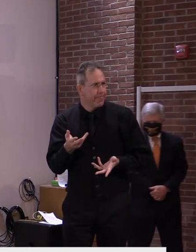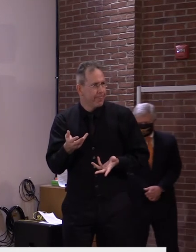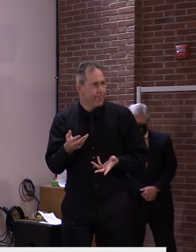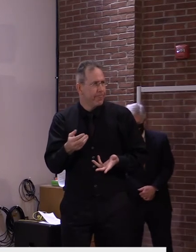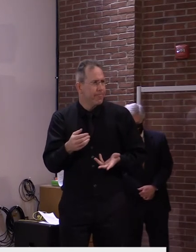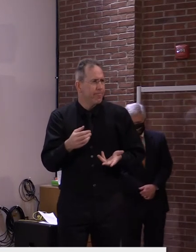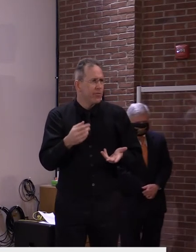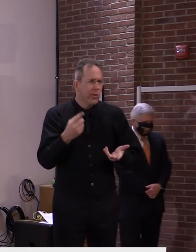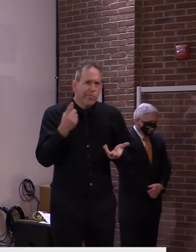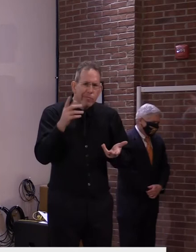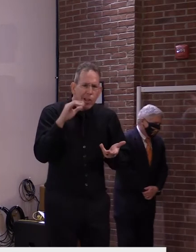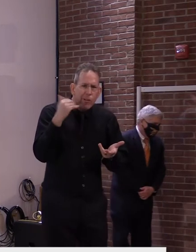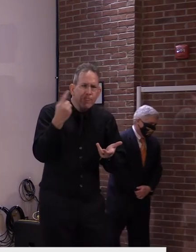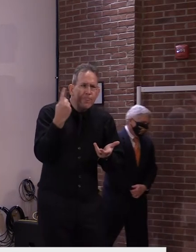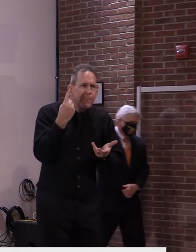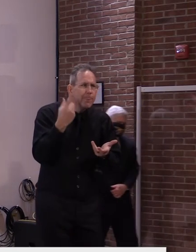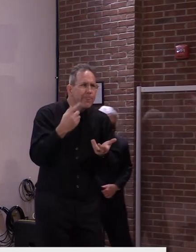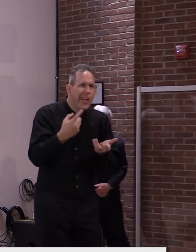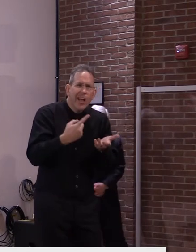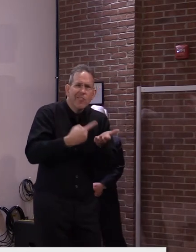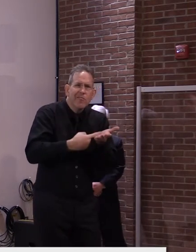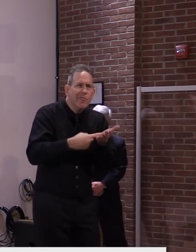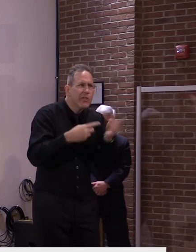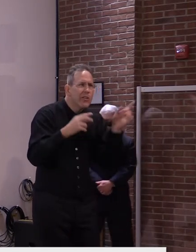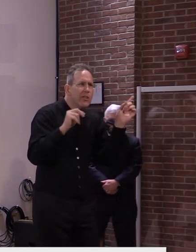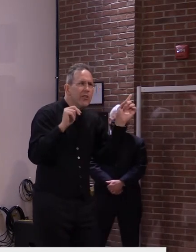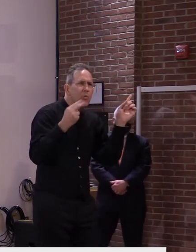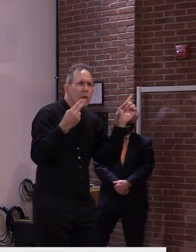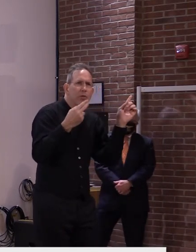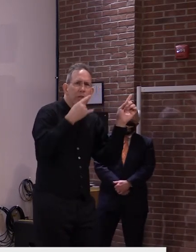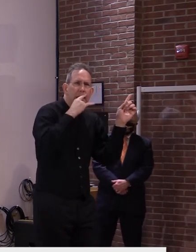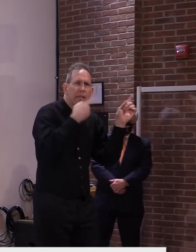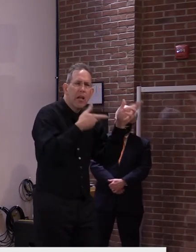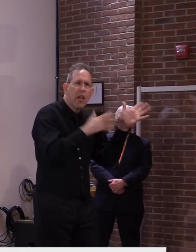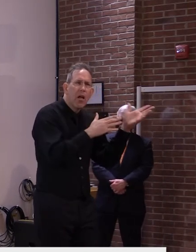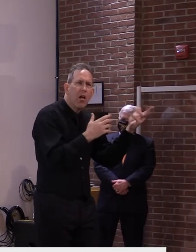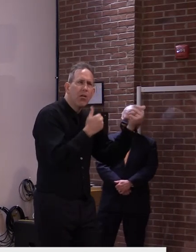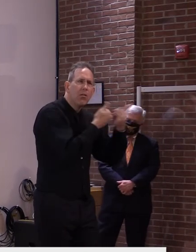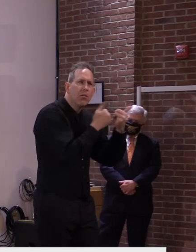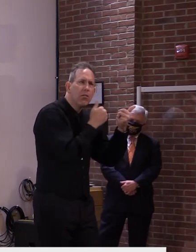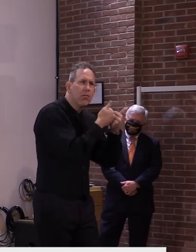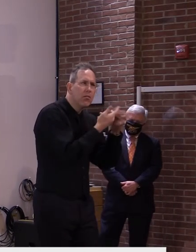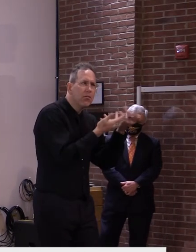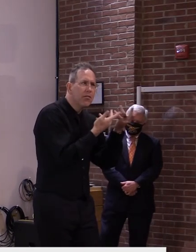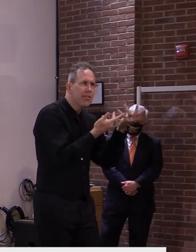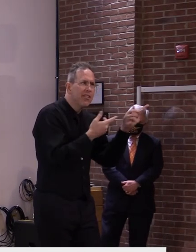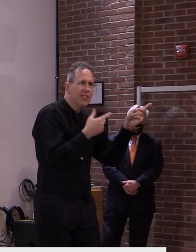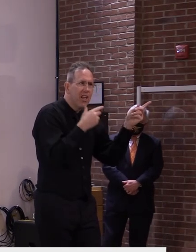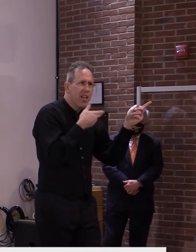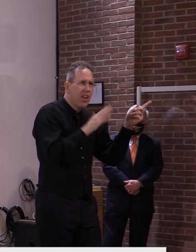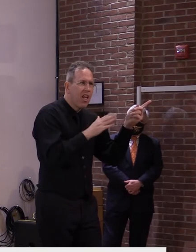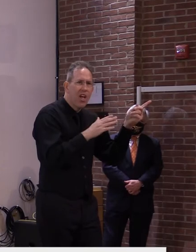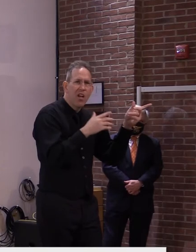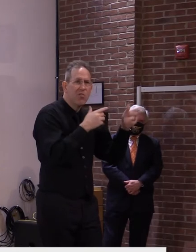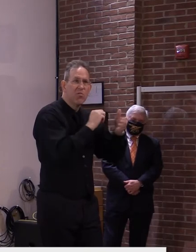or dialogue in regards to those kids who might not get a season whatsoever? And if so,